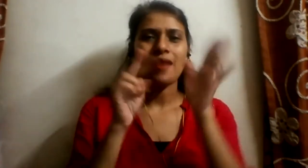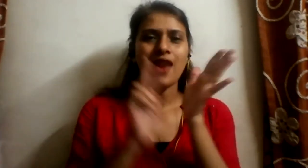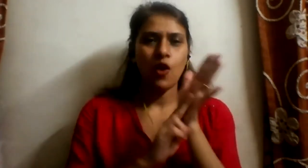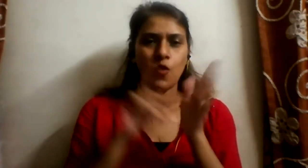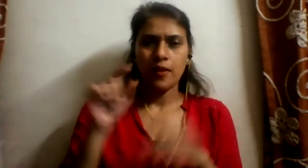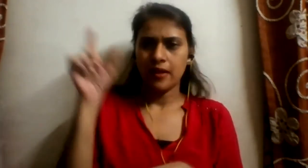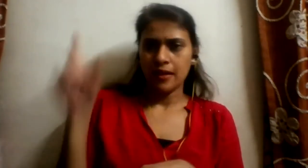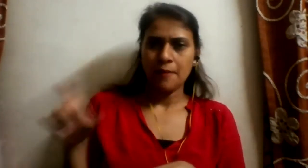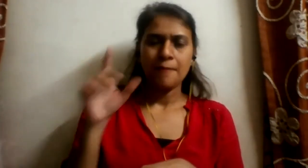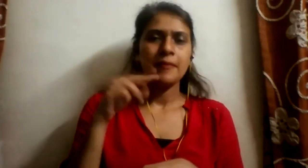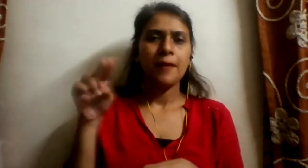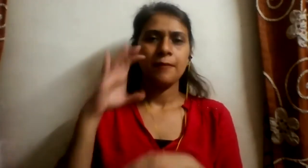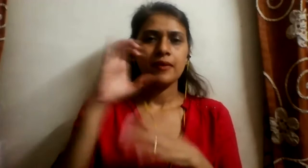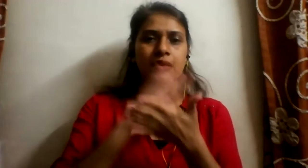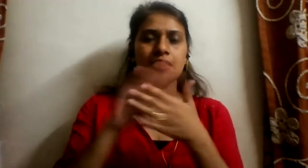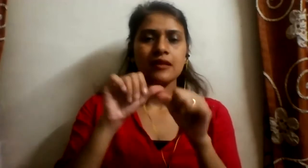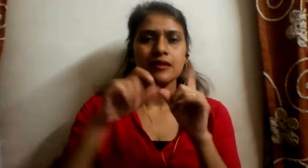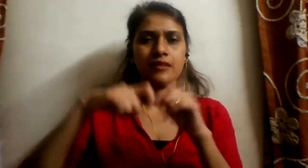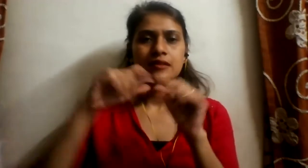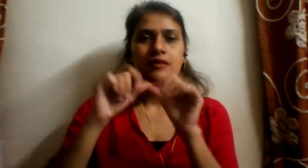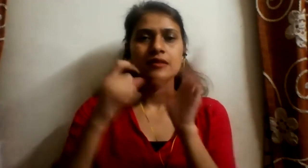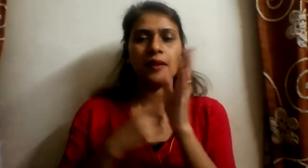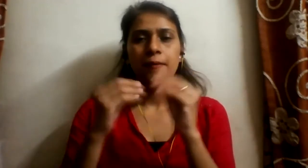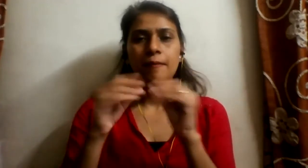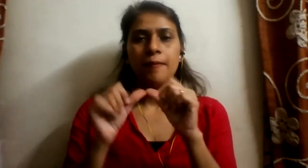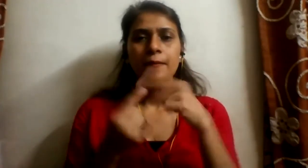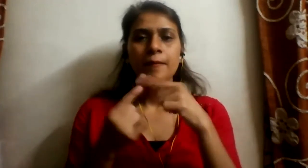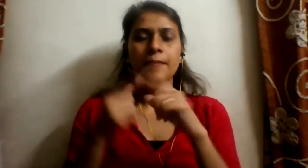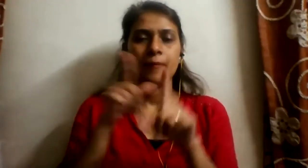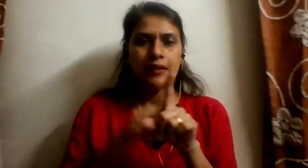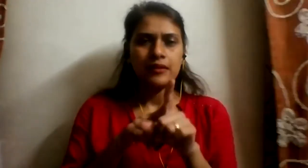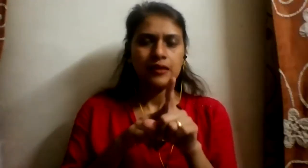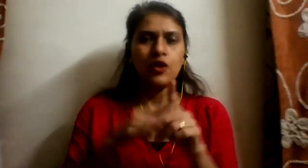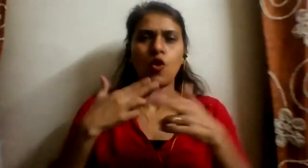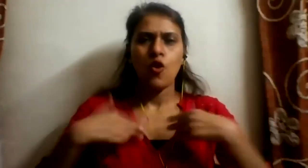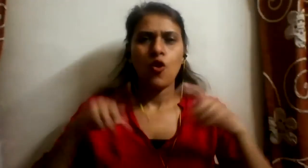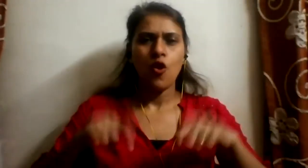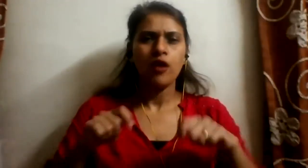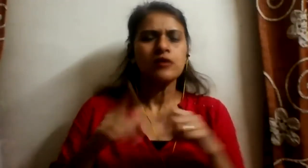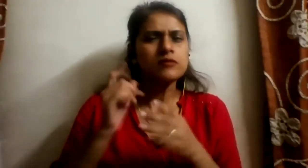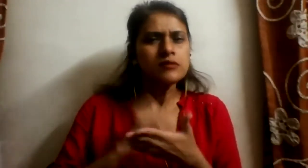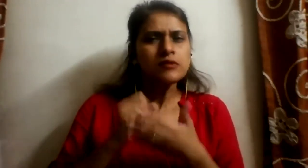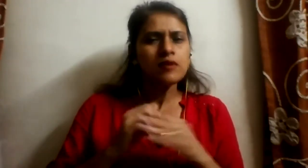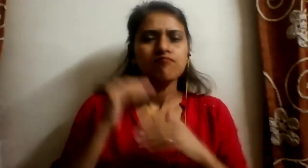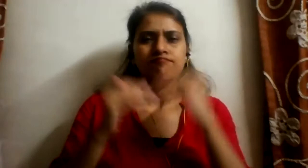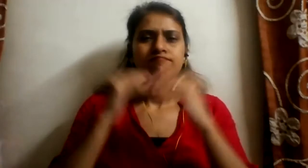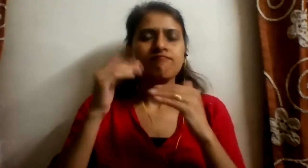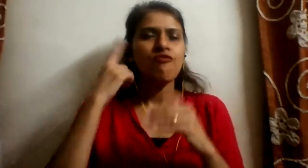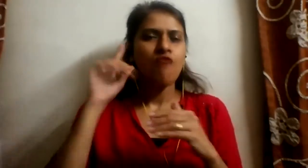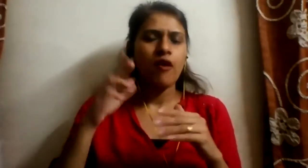was, he was a practicing lawyer. He became a judge in the country. And then I think in